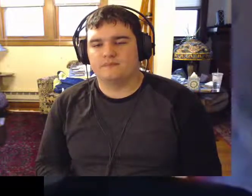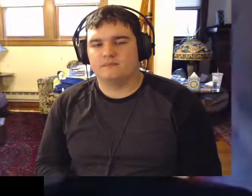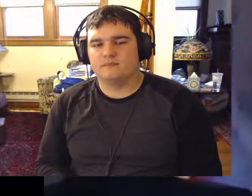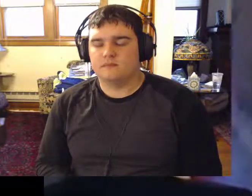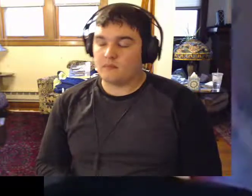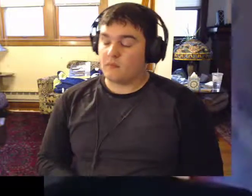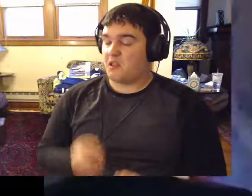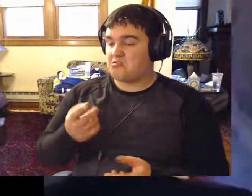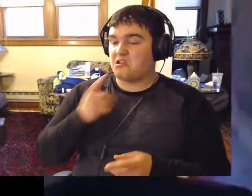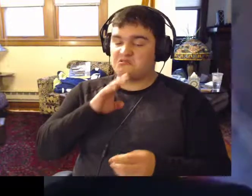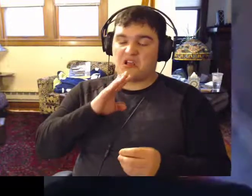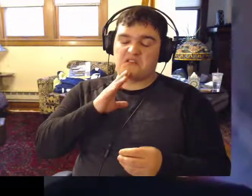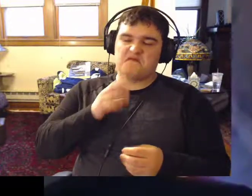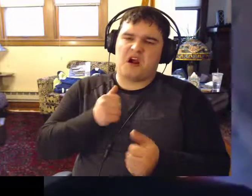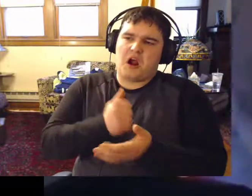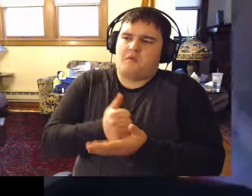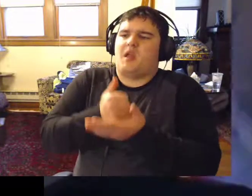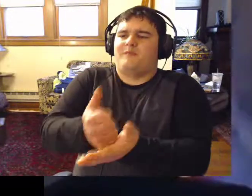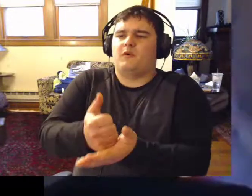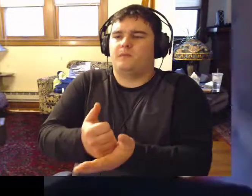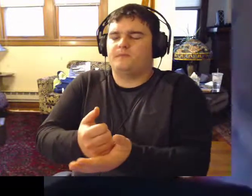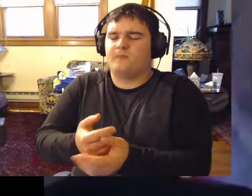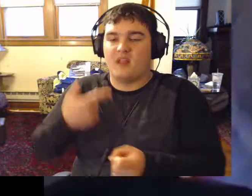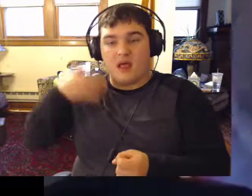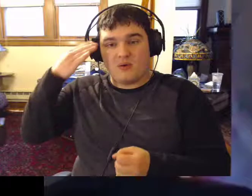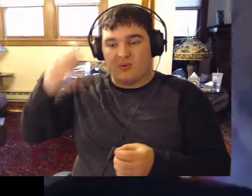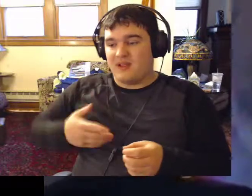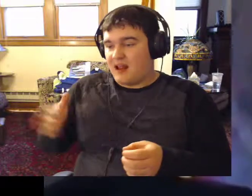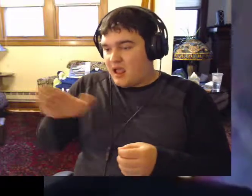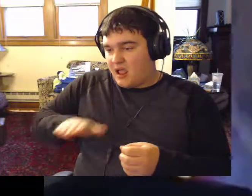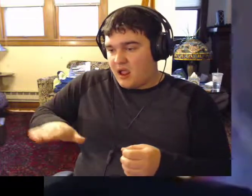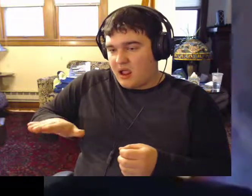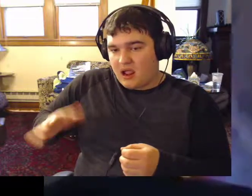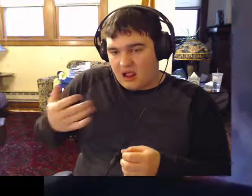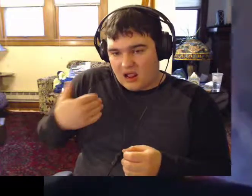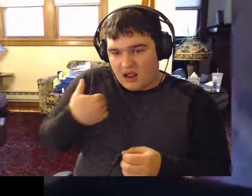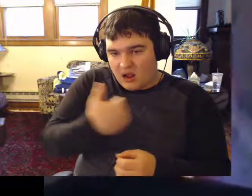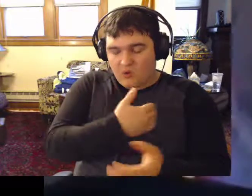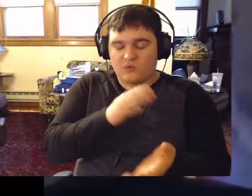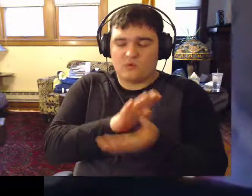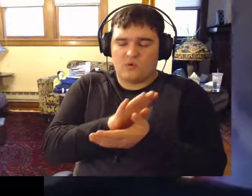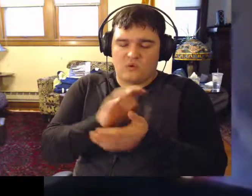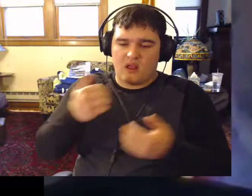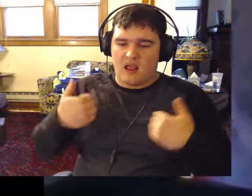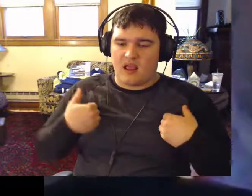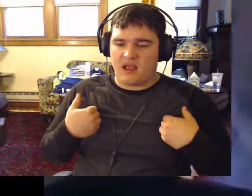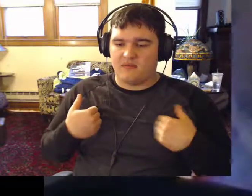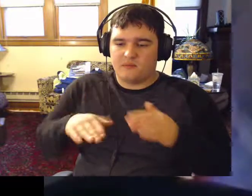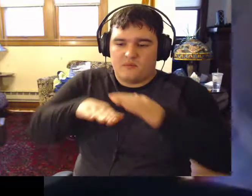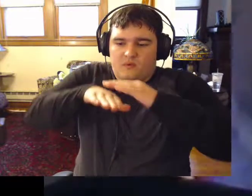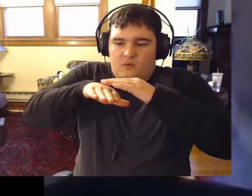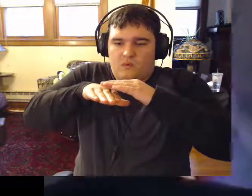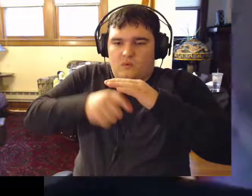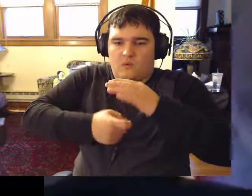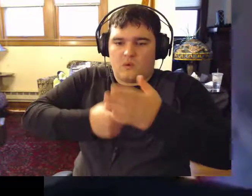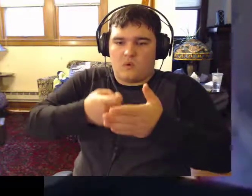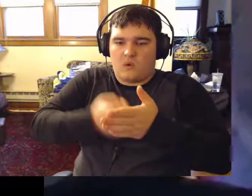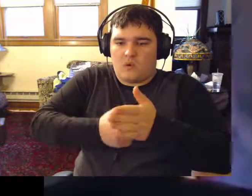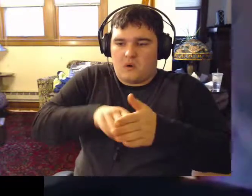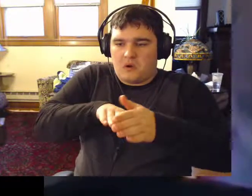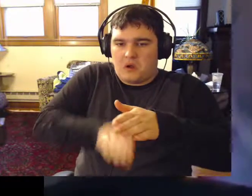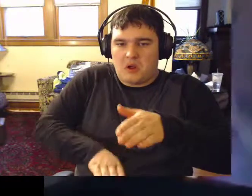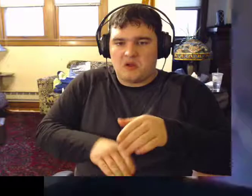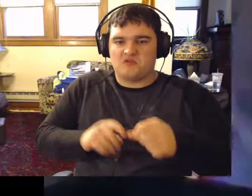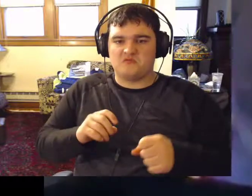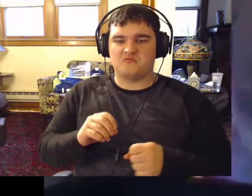Well, that sounds very helpful. I know that our school does have a reduced meal program, the cost for hot